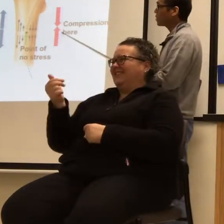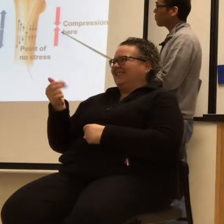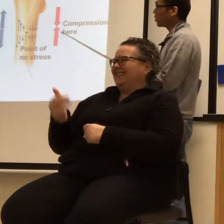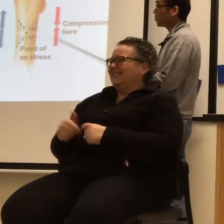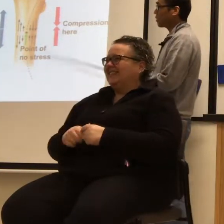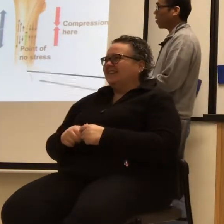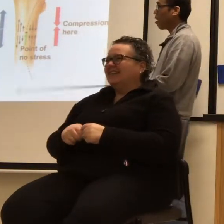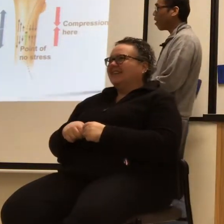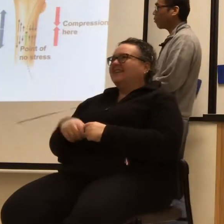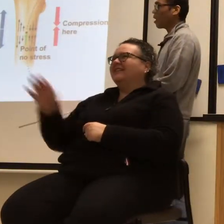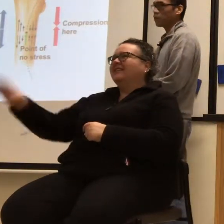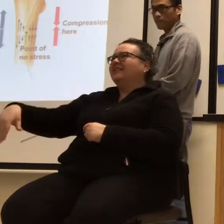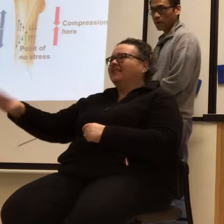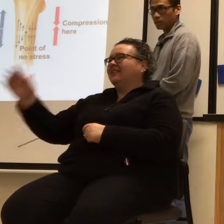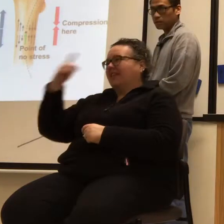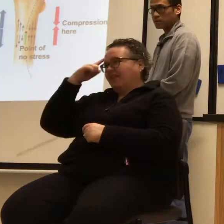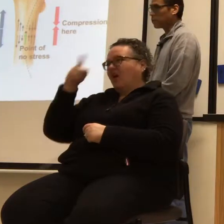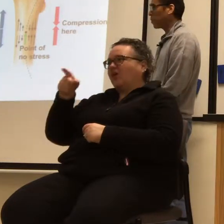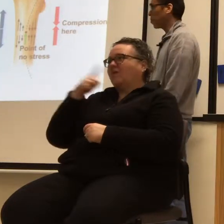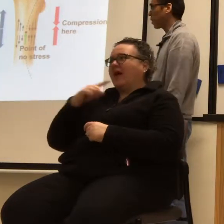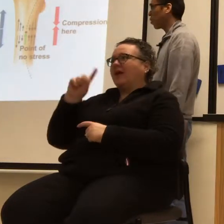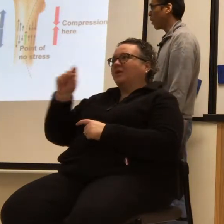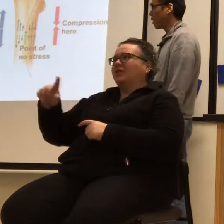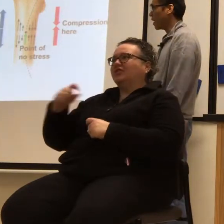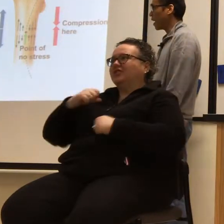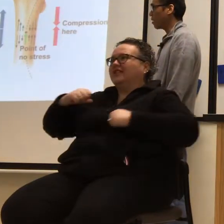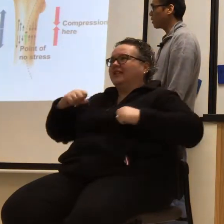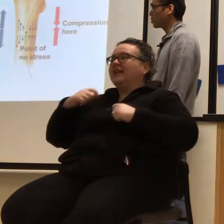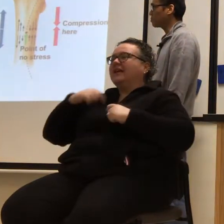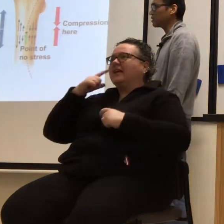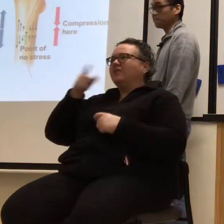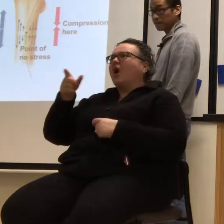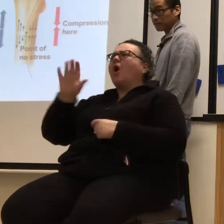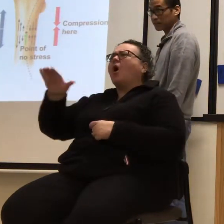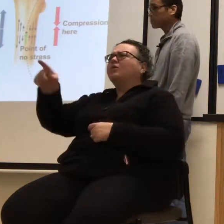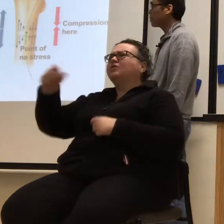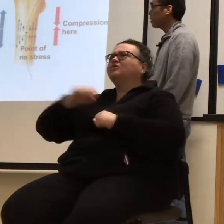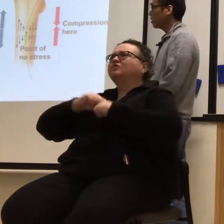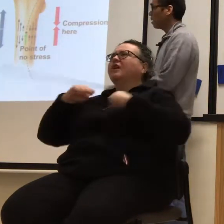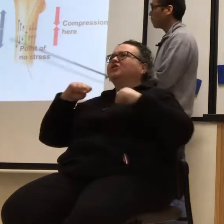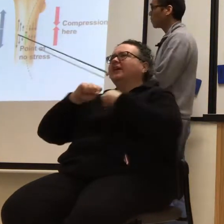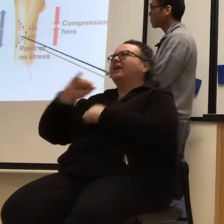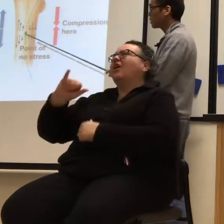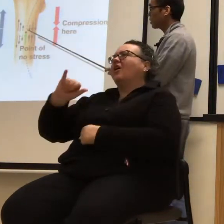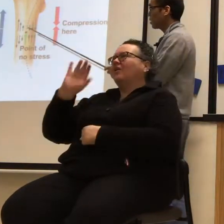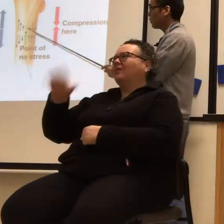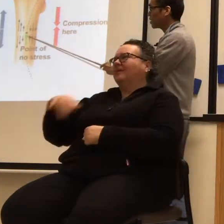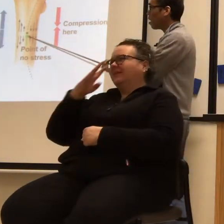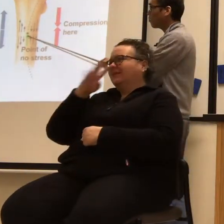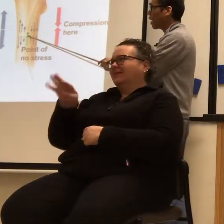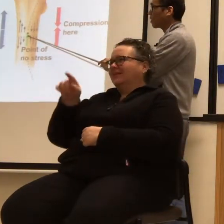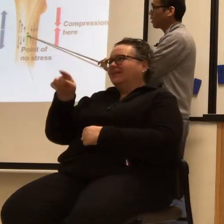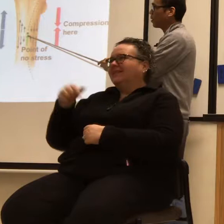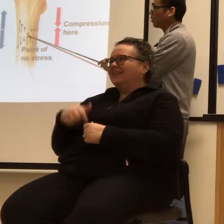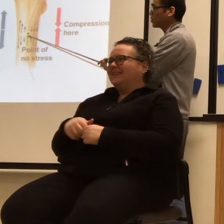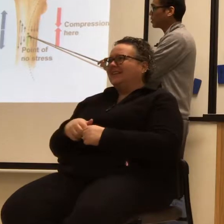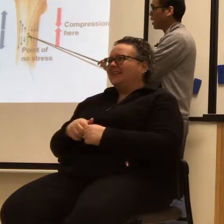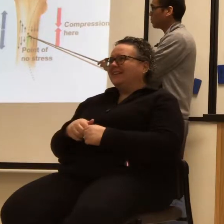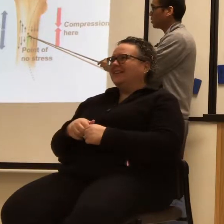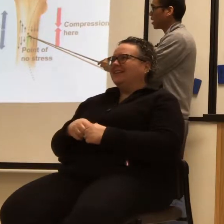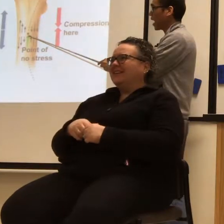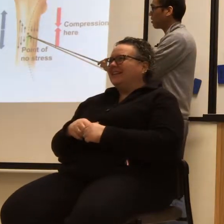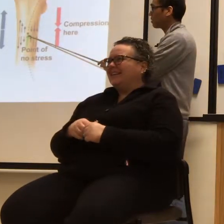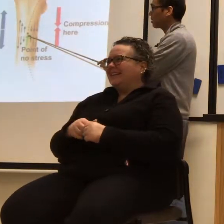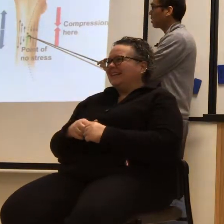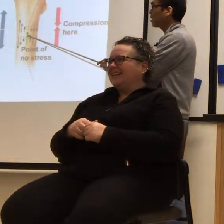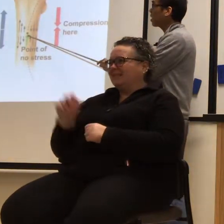All right, the reason why you can hollow out your bones is so you don't get weighed down. In terms of the physics, if it's hollowed out here, it's just an